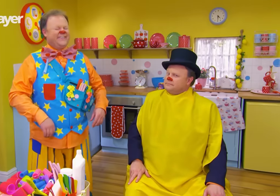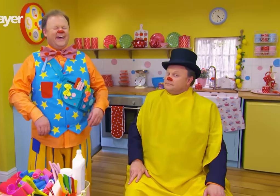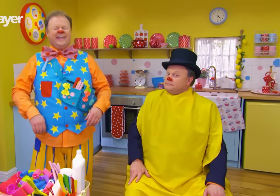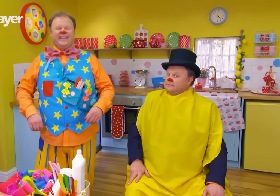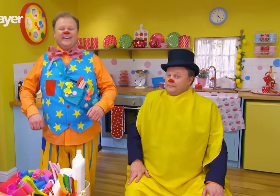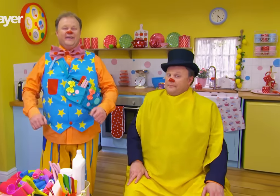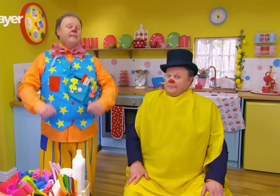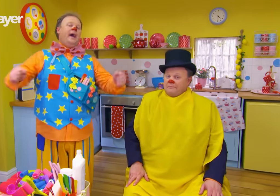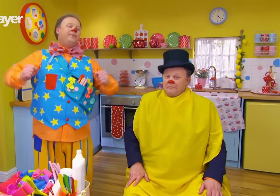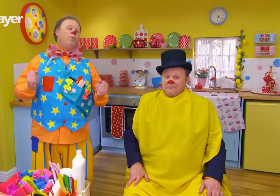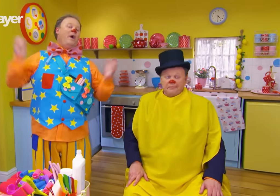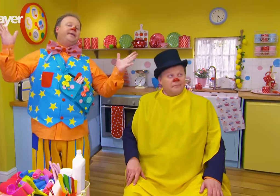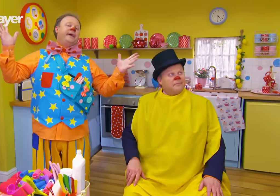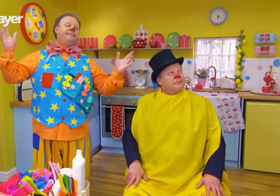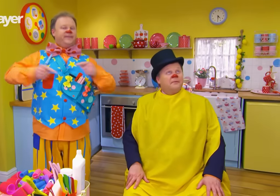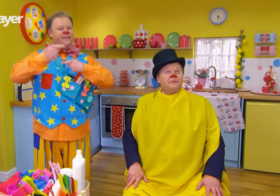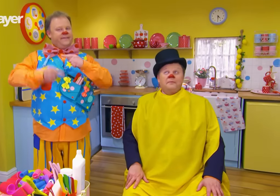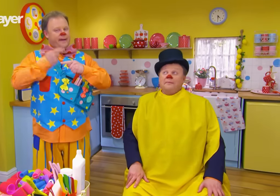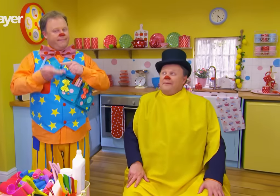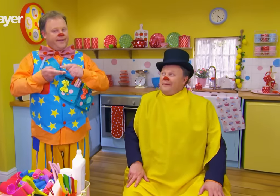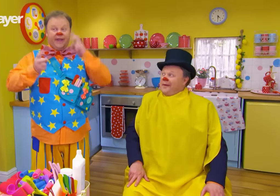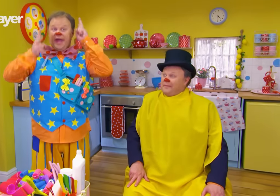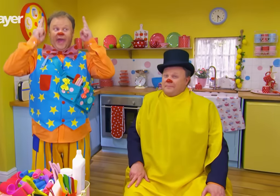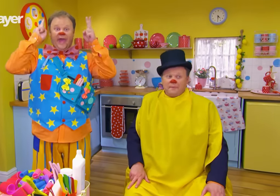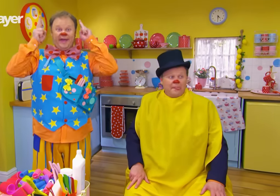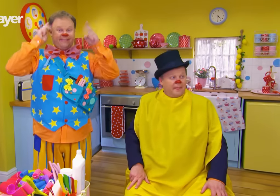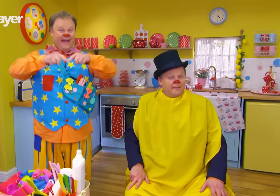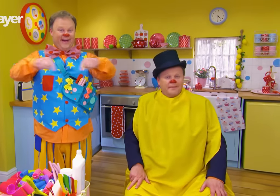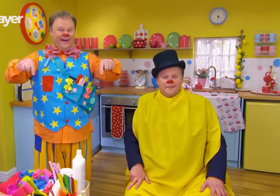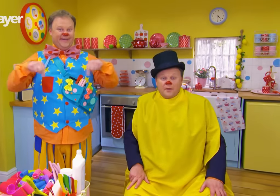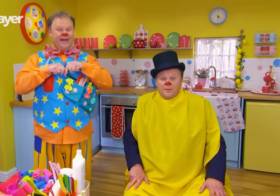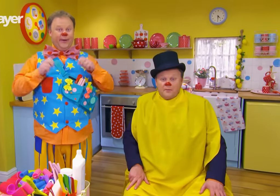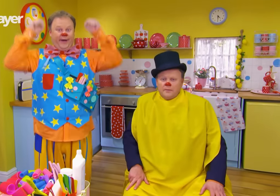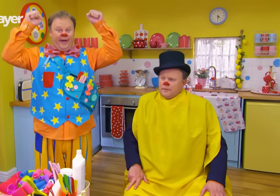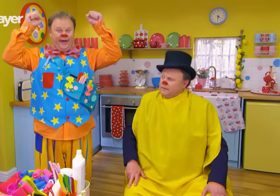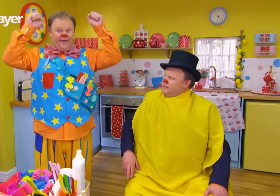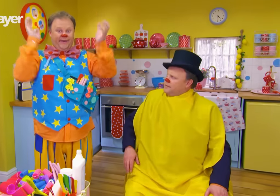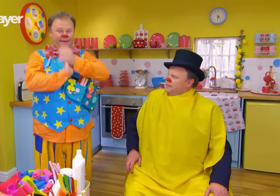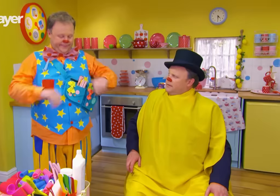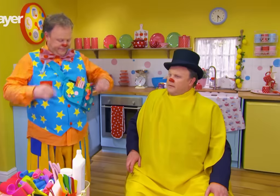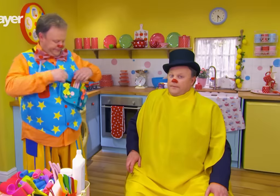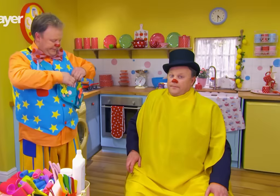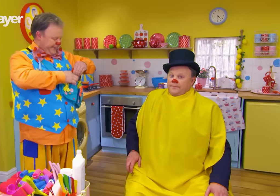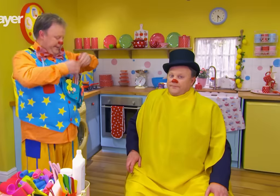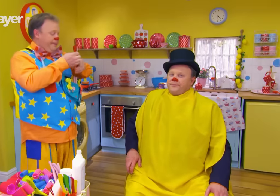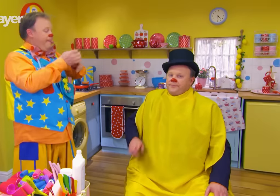I do. Welcome to the Tumble Hair Salon. Woohoo! Mr